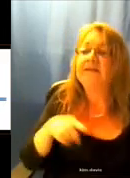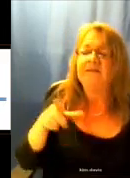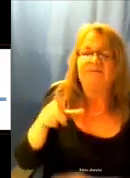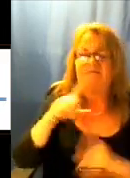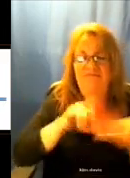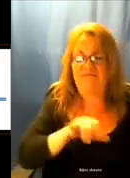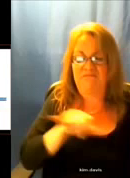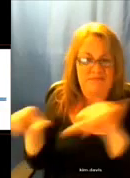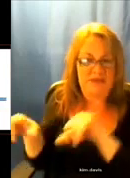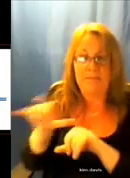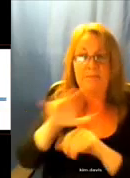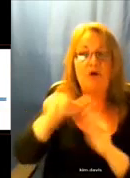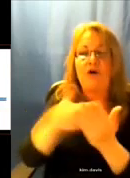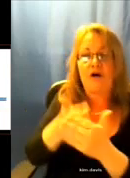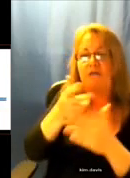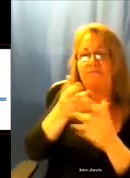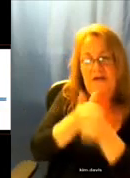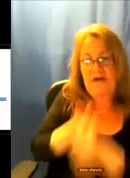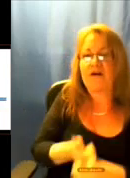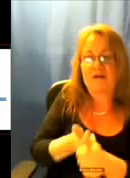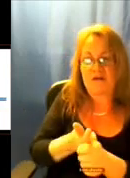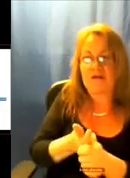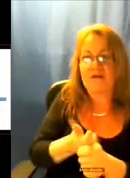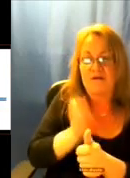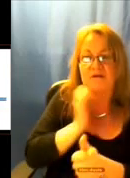just that public funded.